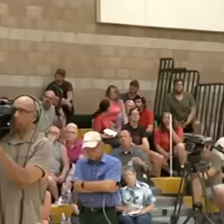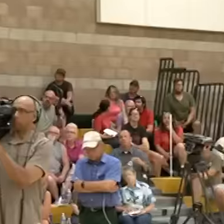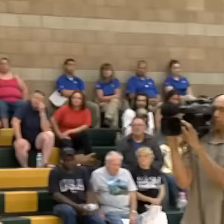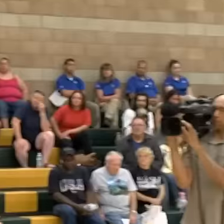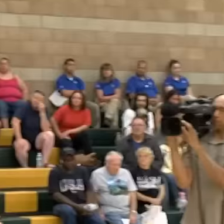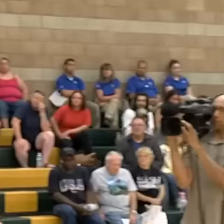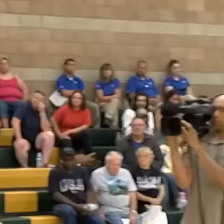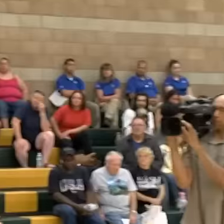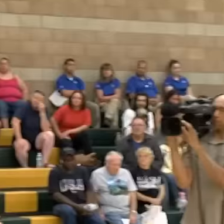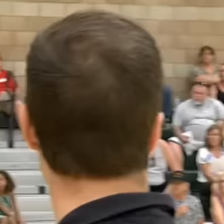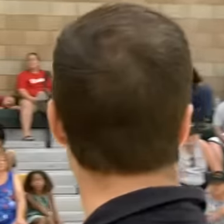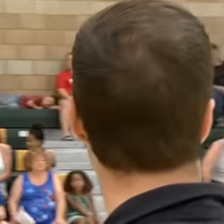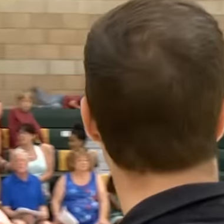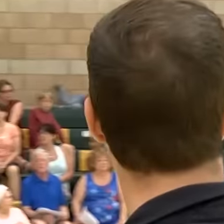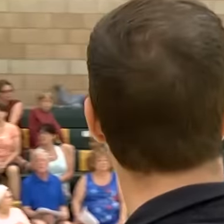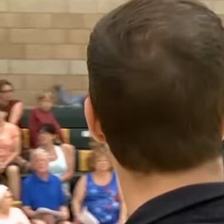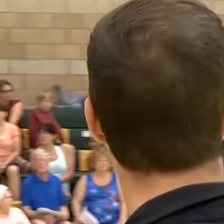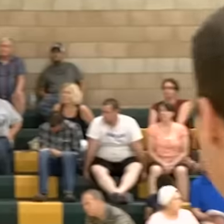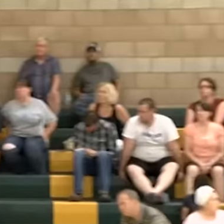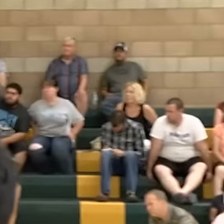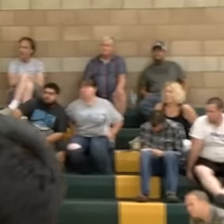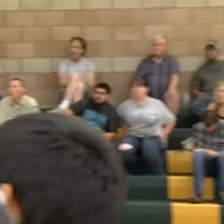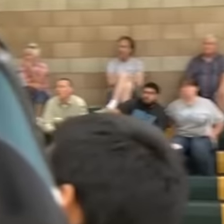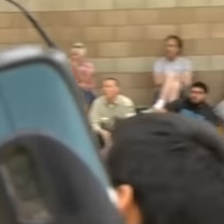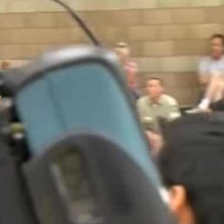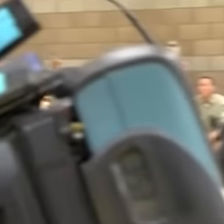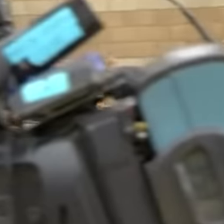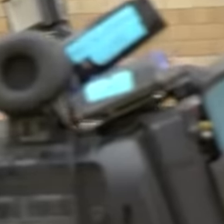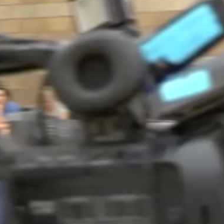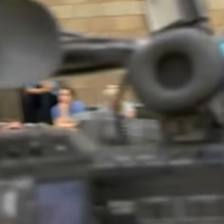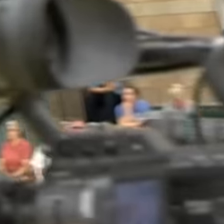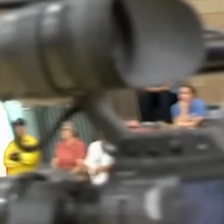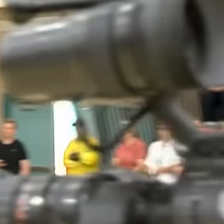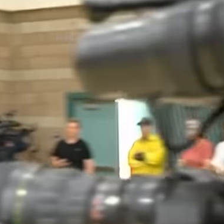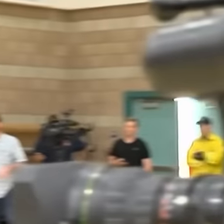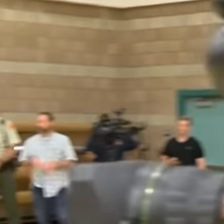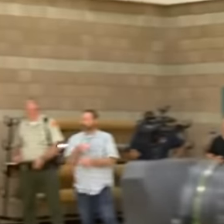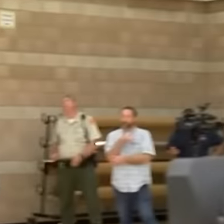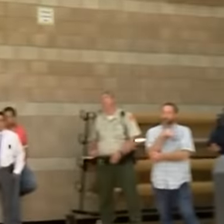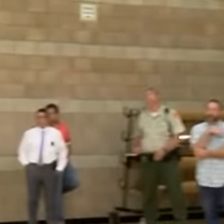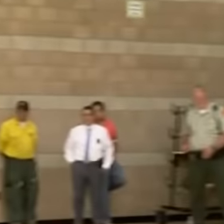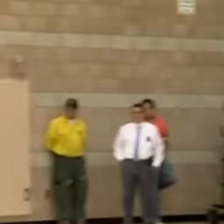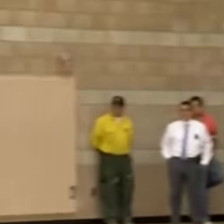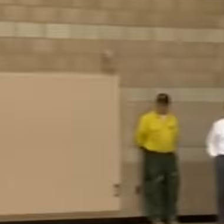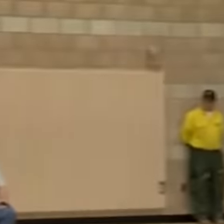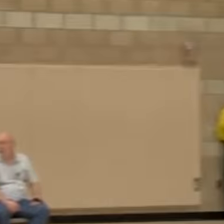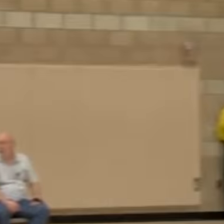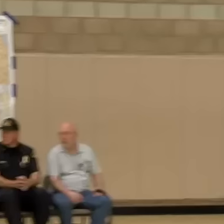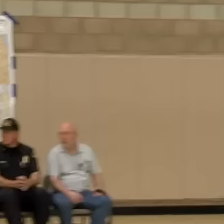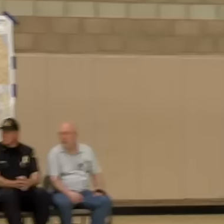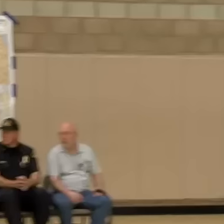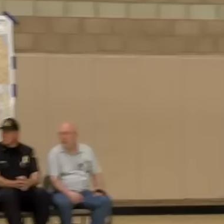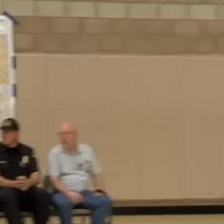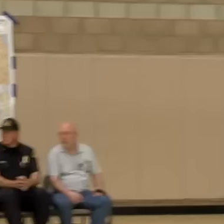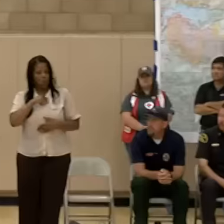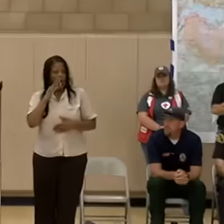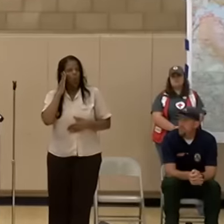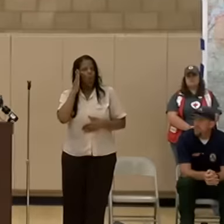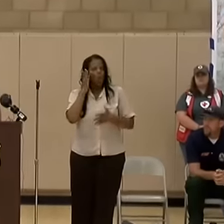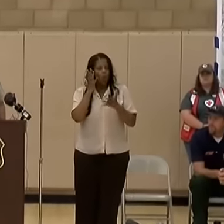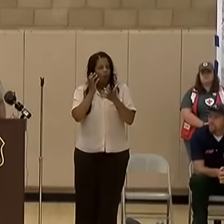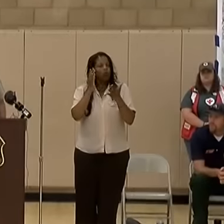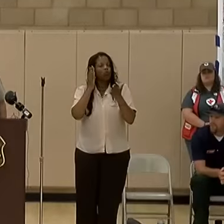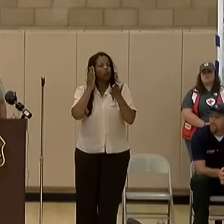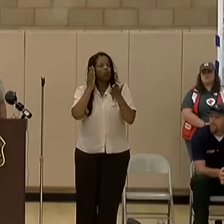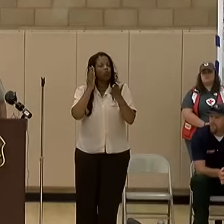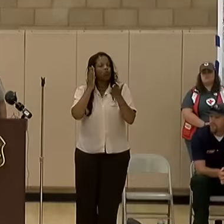any crimes or looting. If you believe that there are, please call us because we absolutely want to stop us. I promise